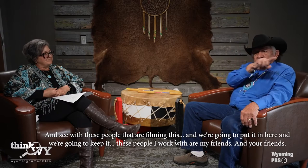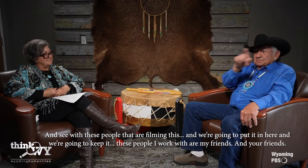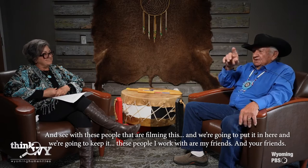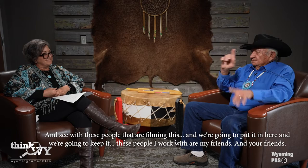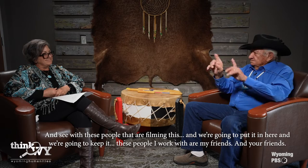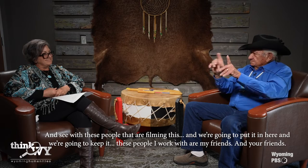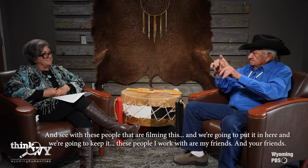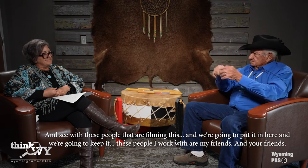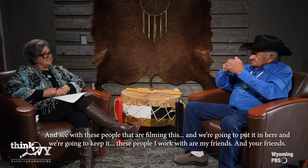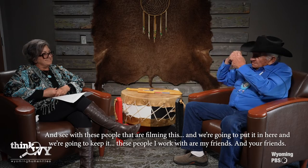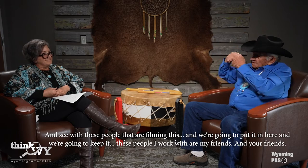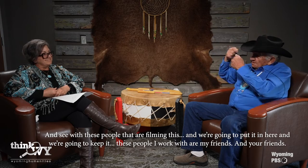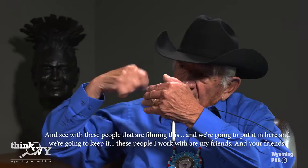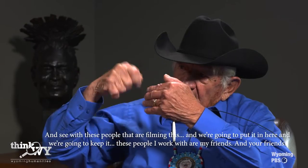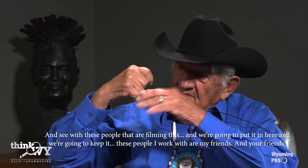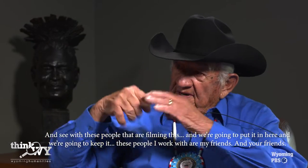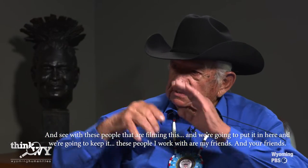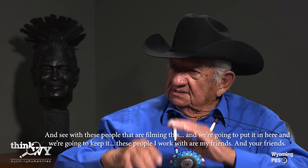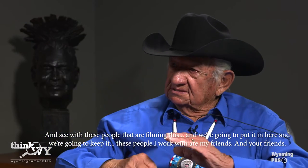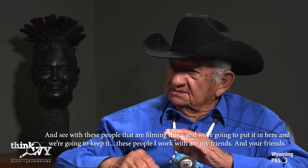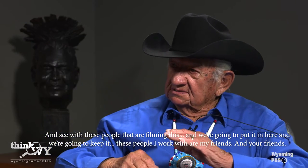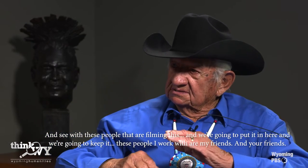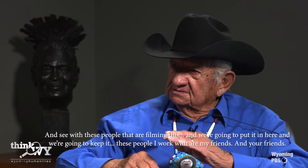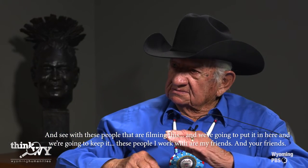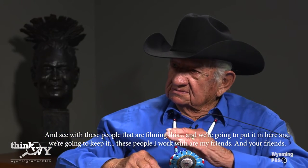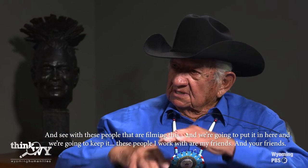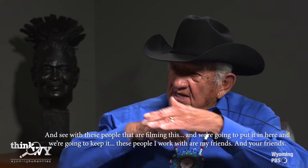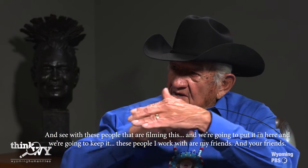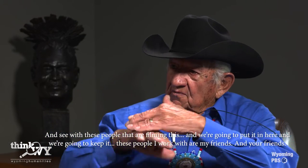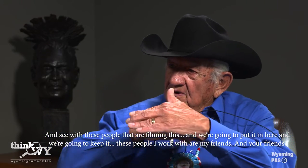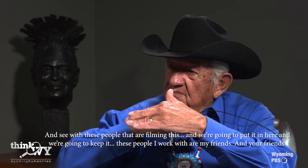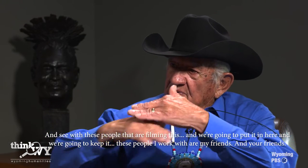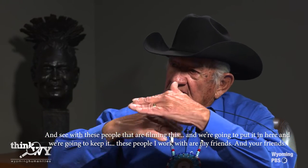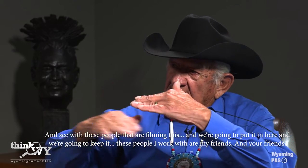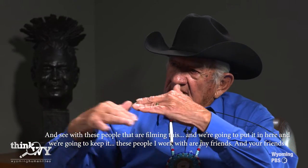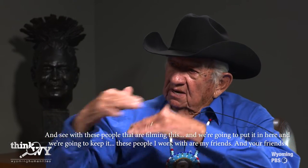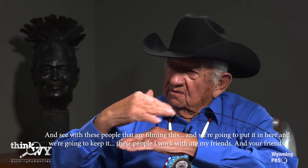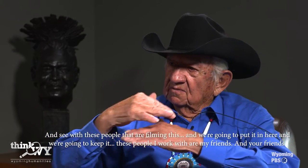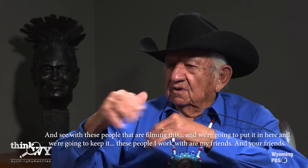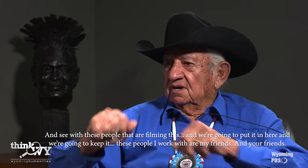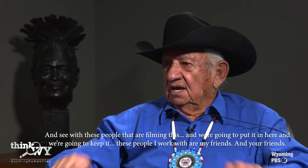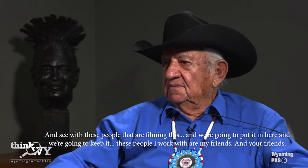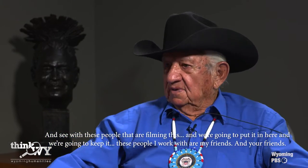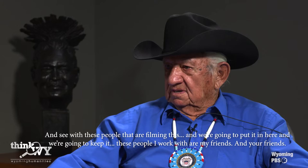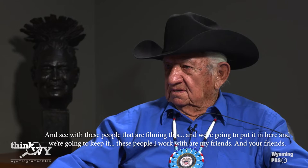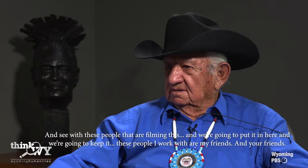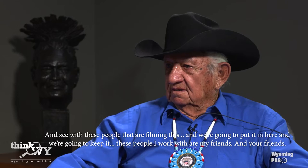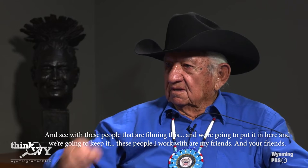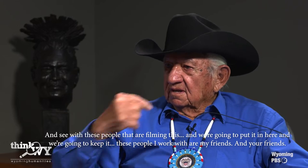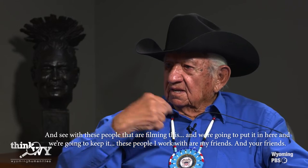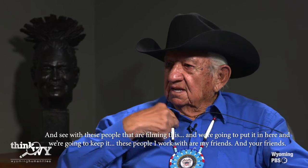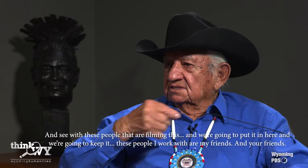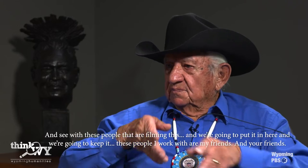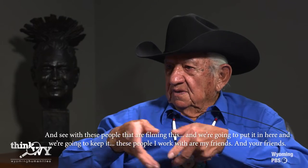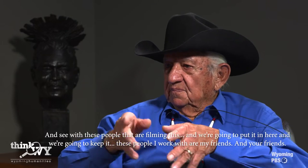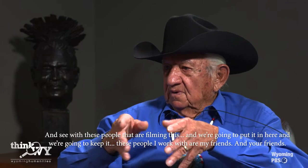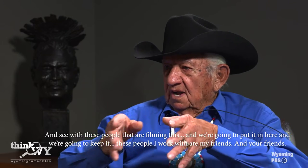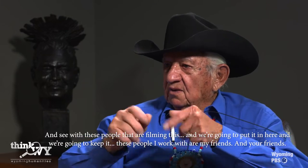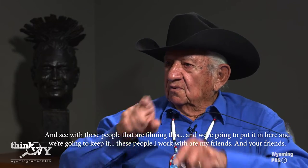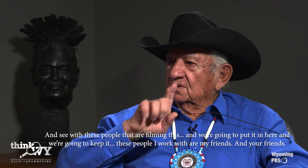people that are filming this, and we're going to put it in here and we're going to keep it, these people I work